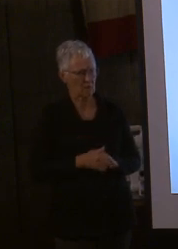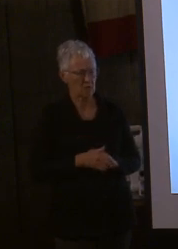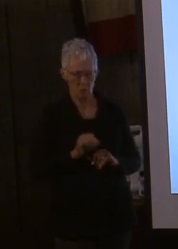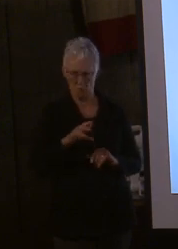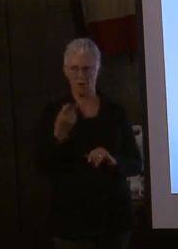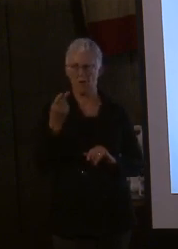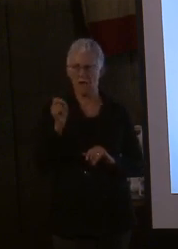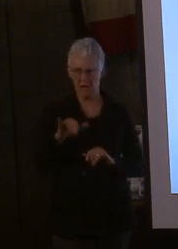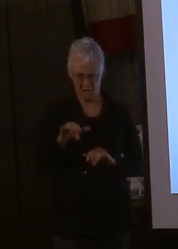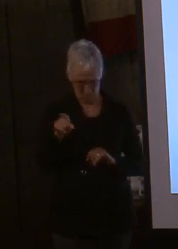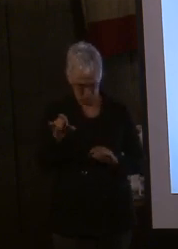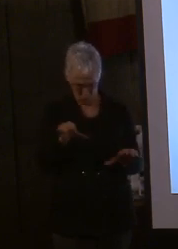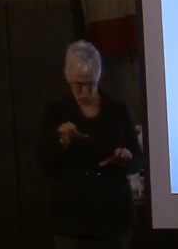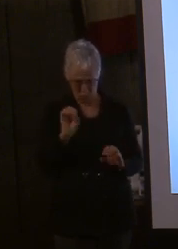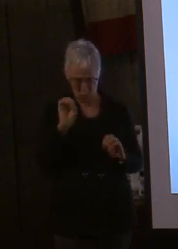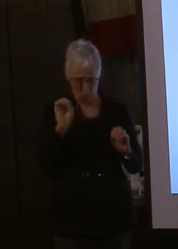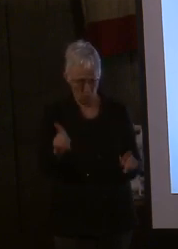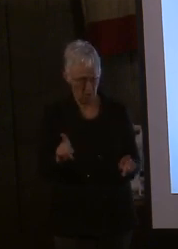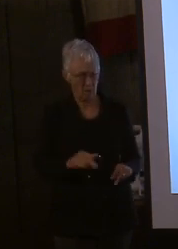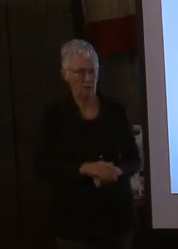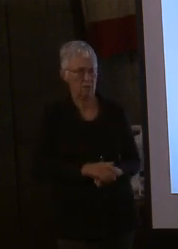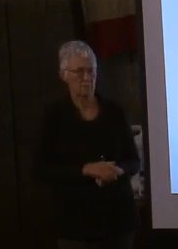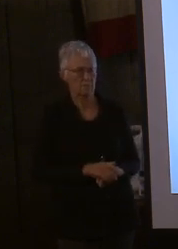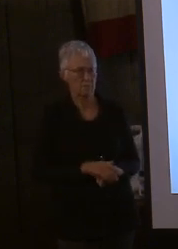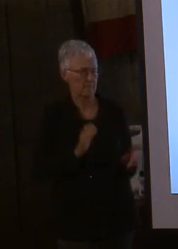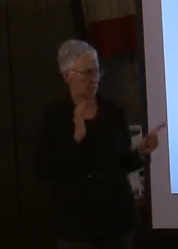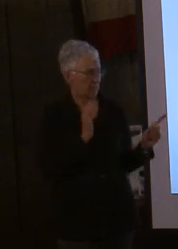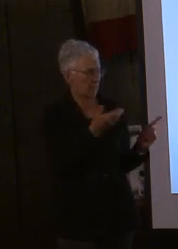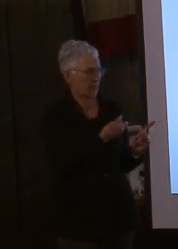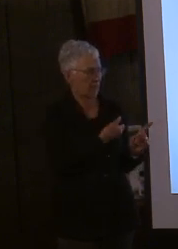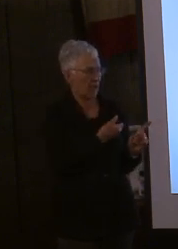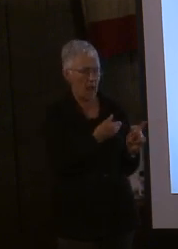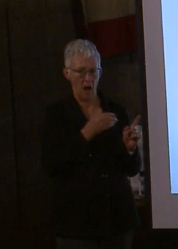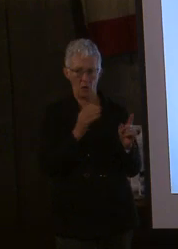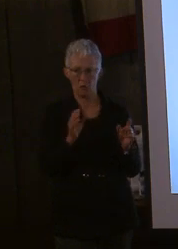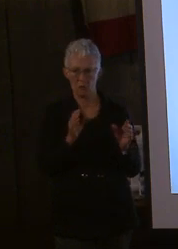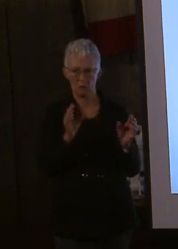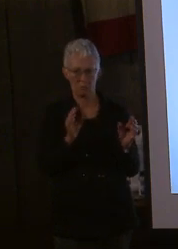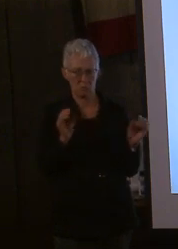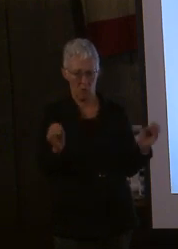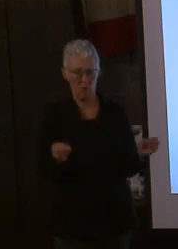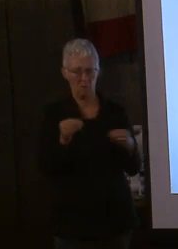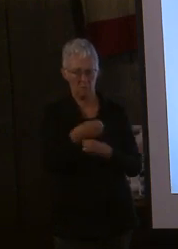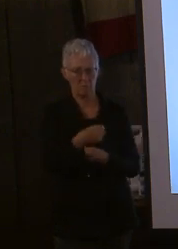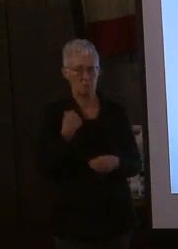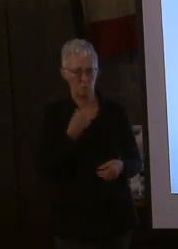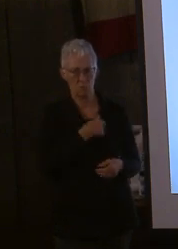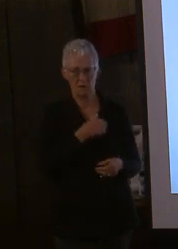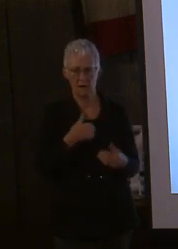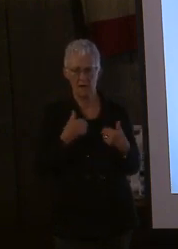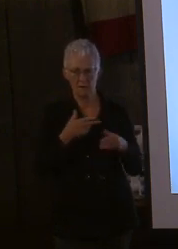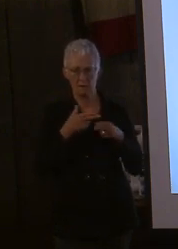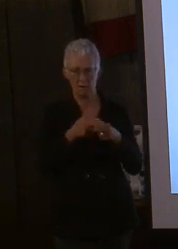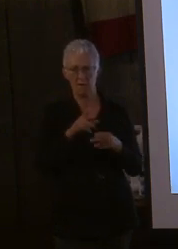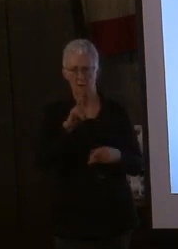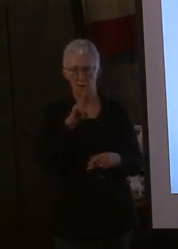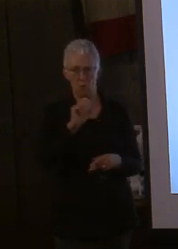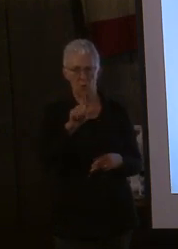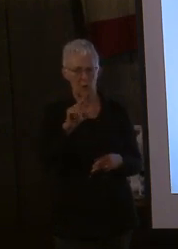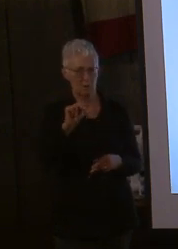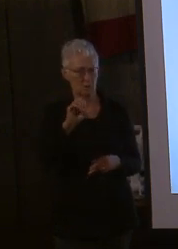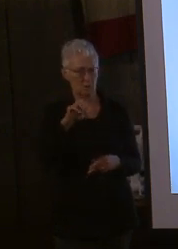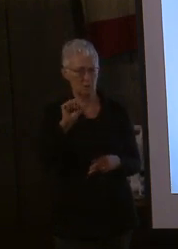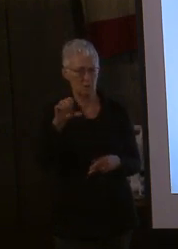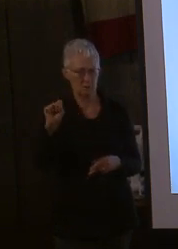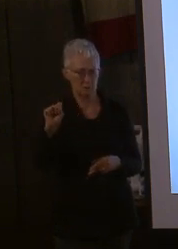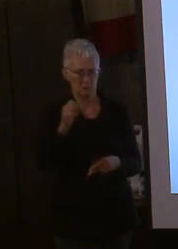okay? Each Wednesday in our community-based services, we have Wellness Wednesday. It is a very intentional